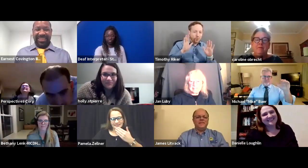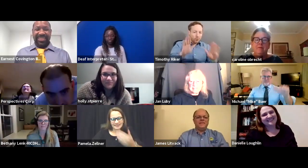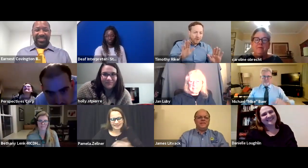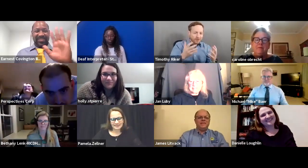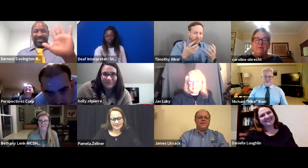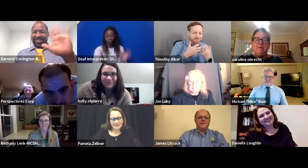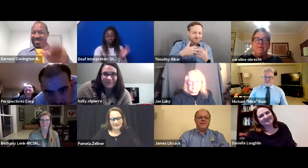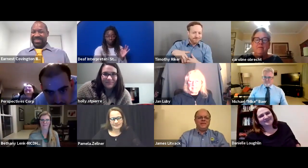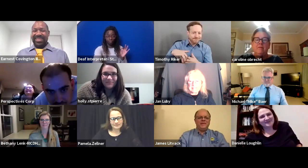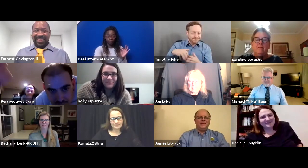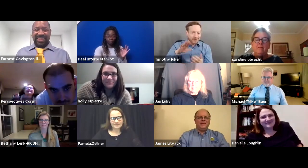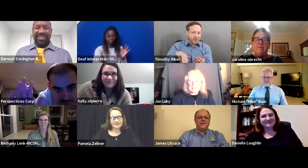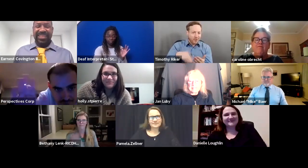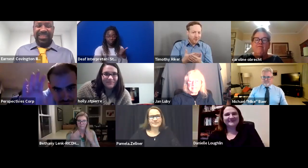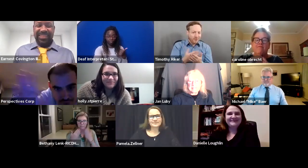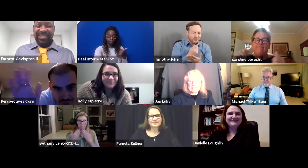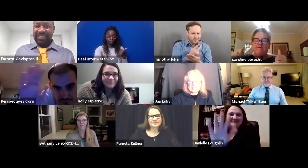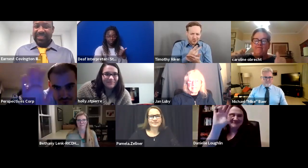Fatima. Awesome.